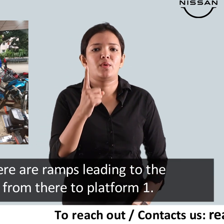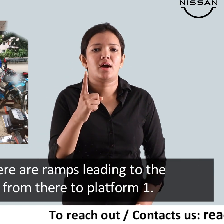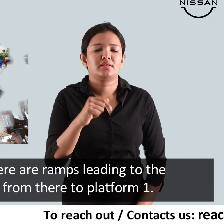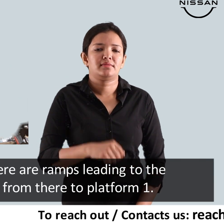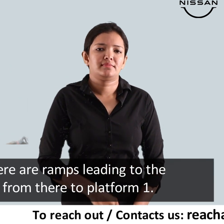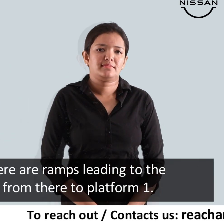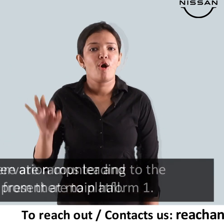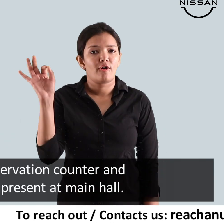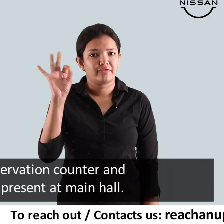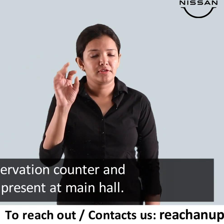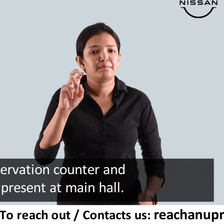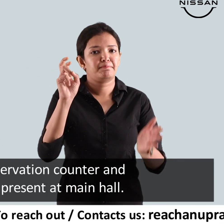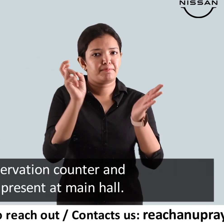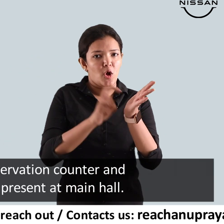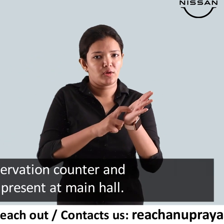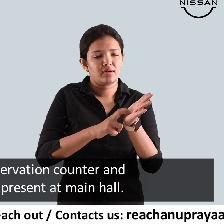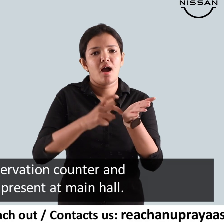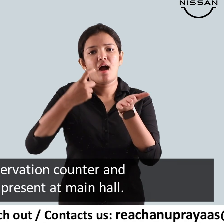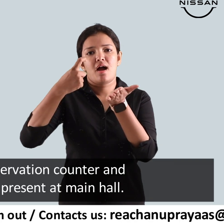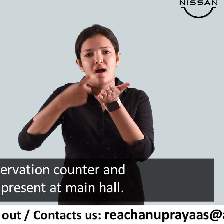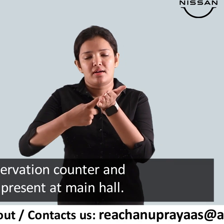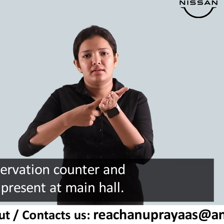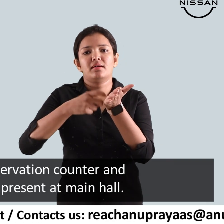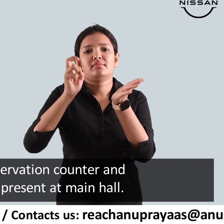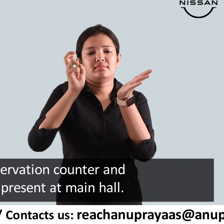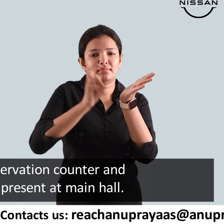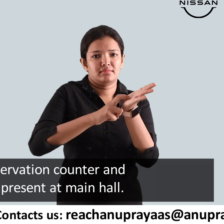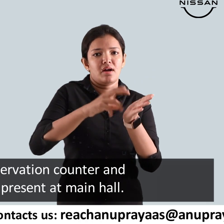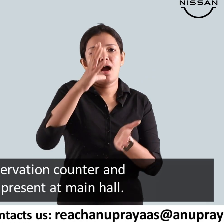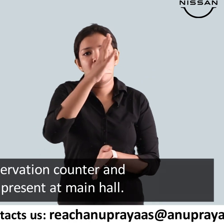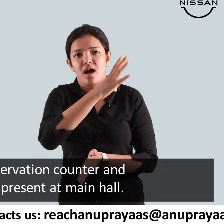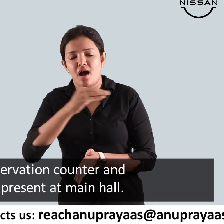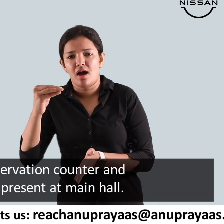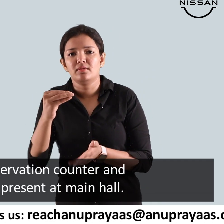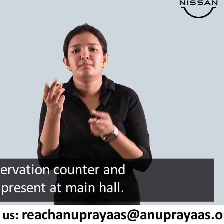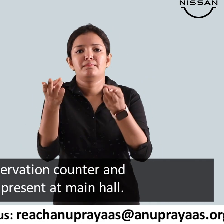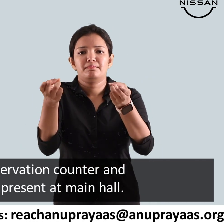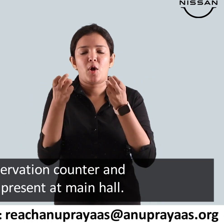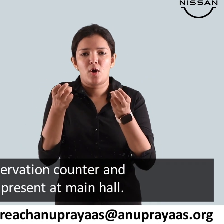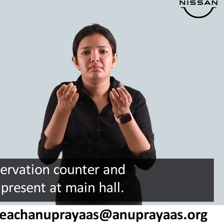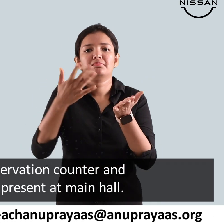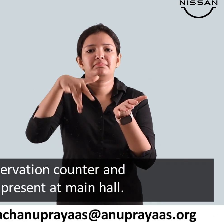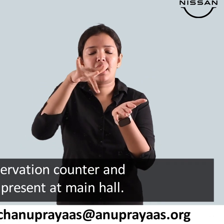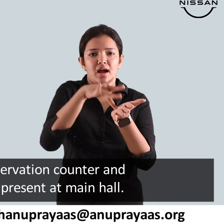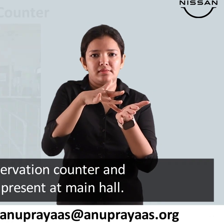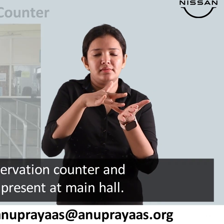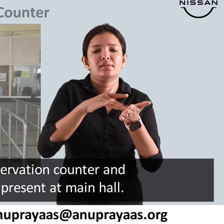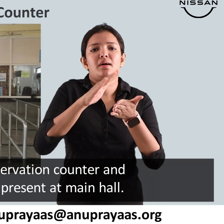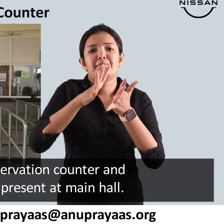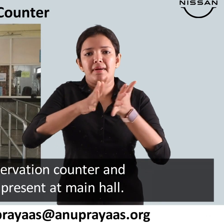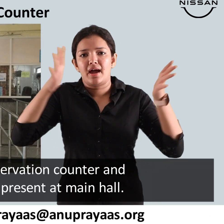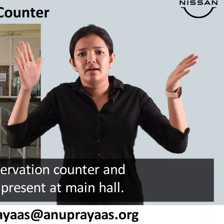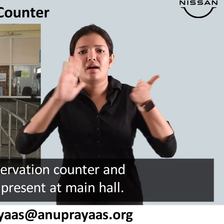1. Booking office, reservation counter and ticket counter are present at main